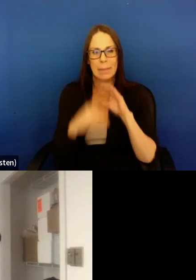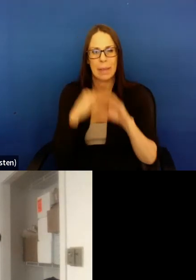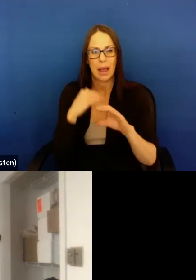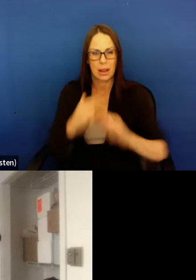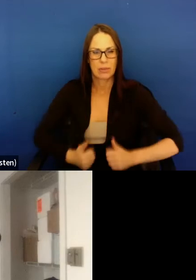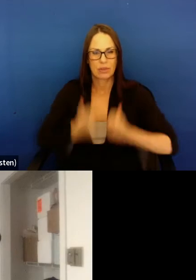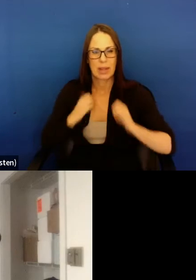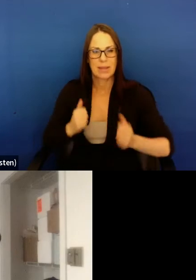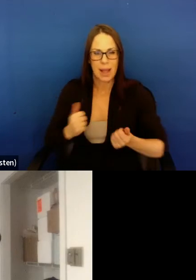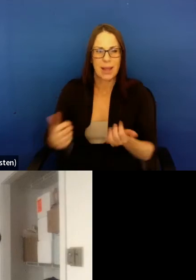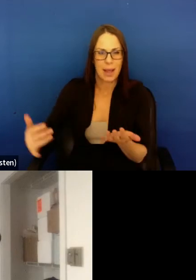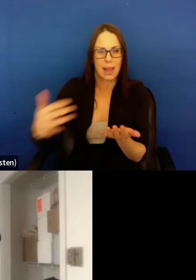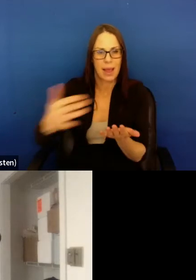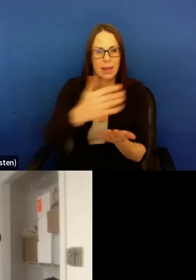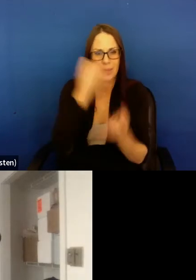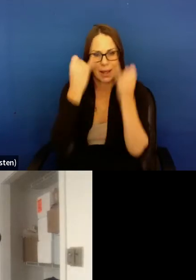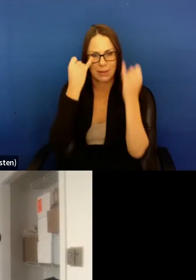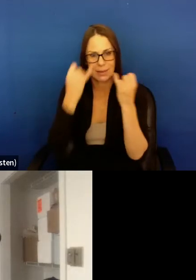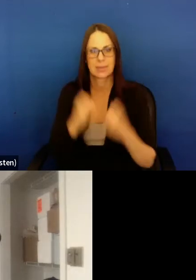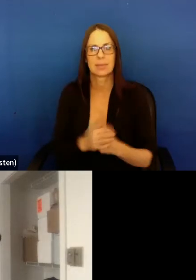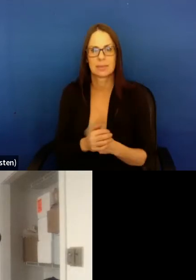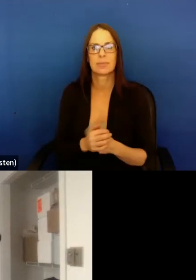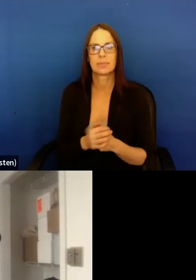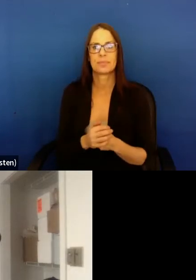things or some sort of way to collect these ideas.